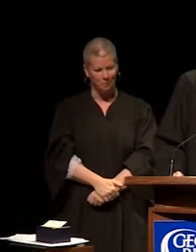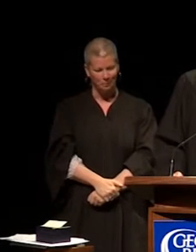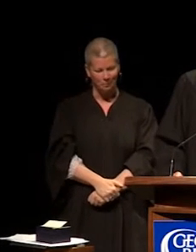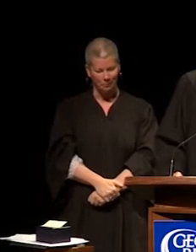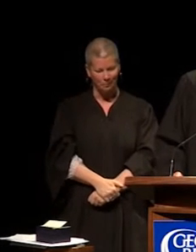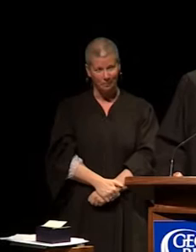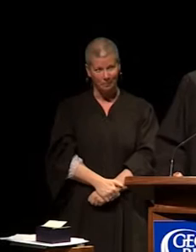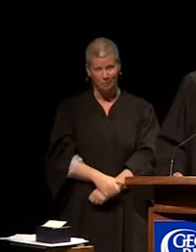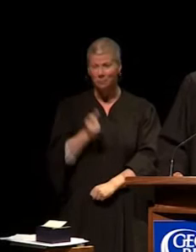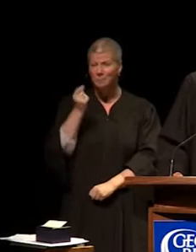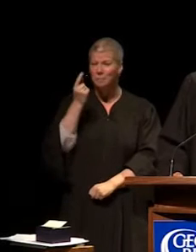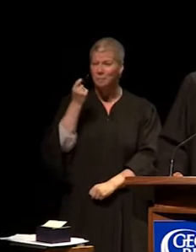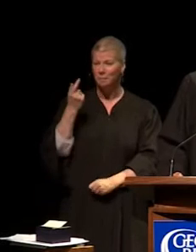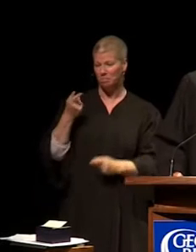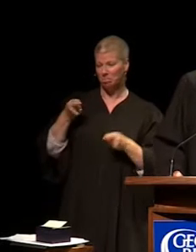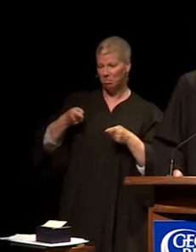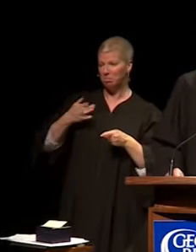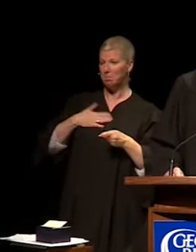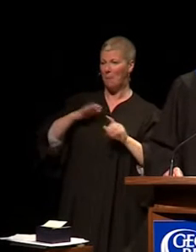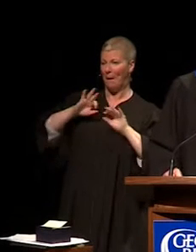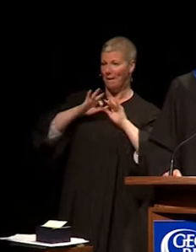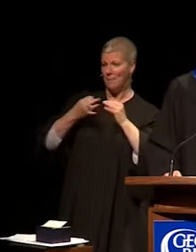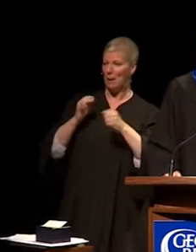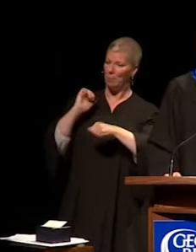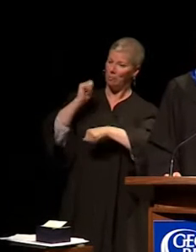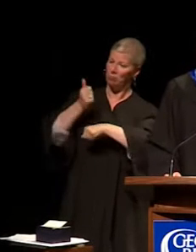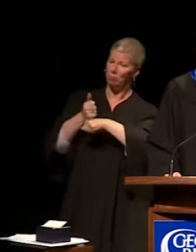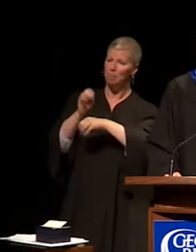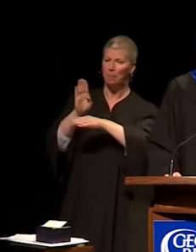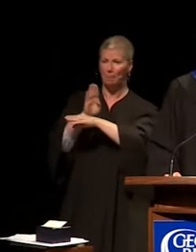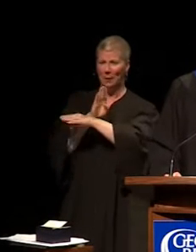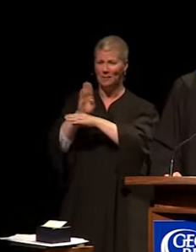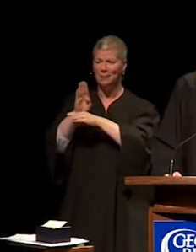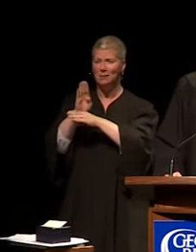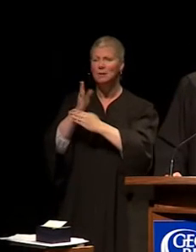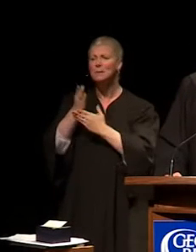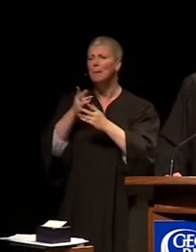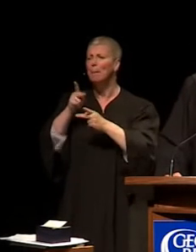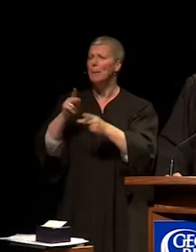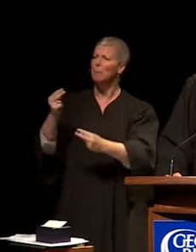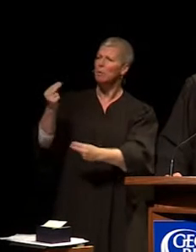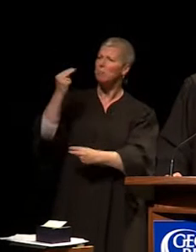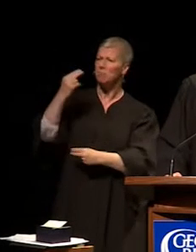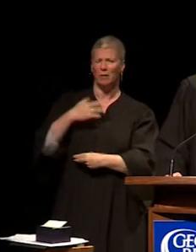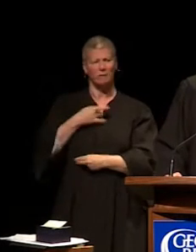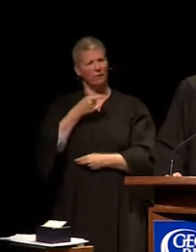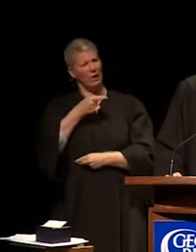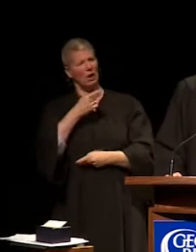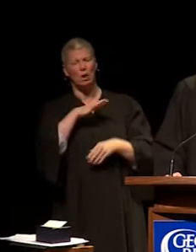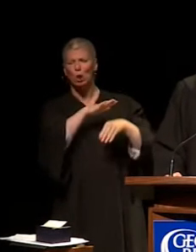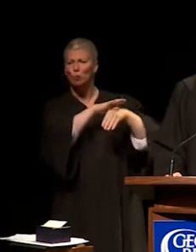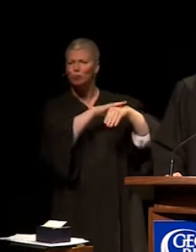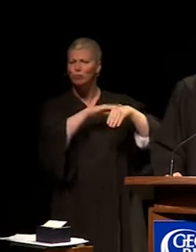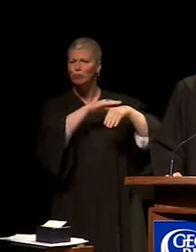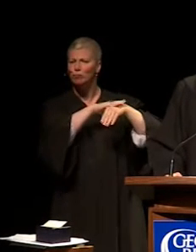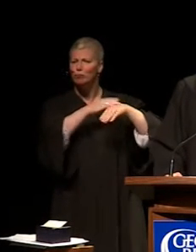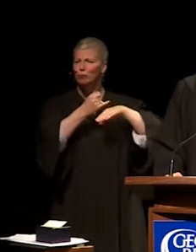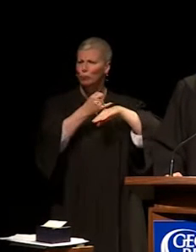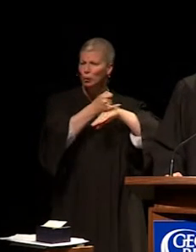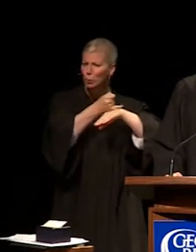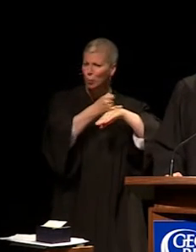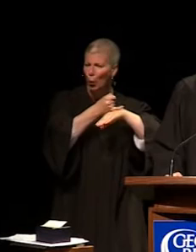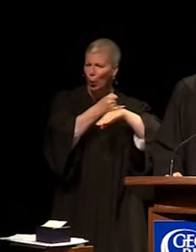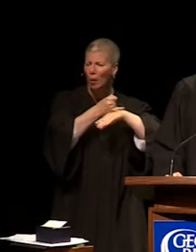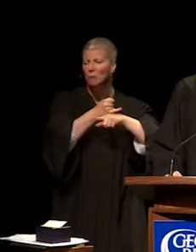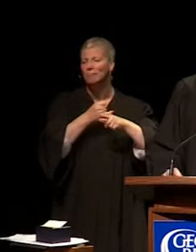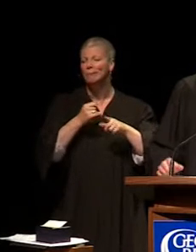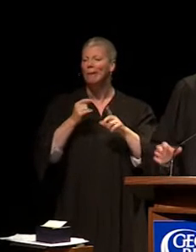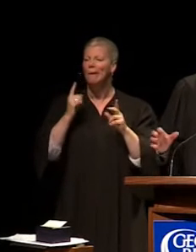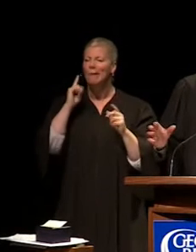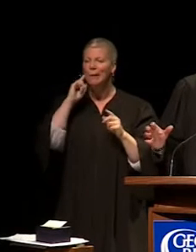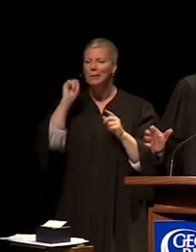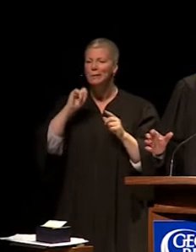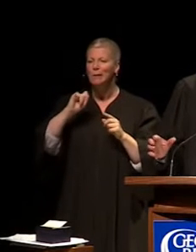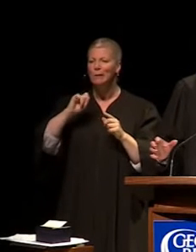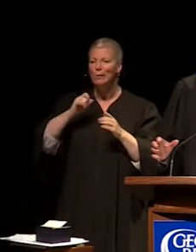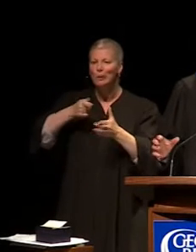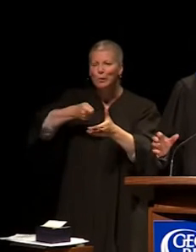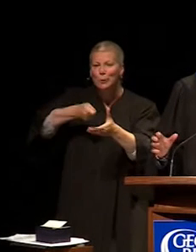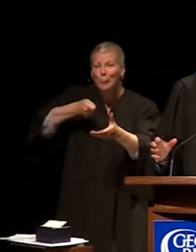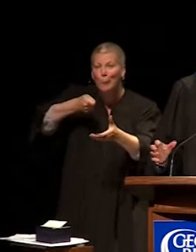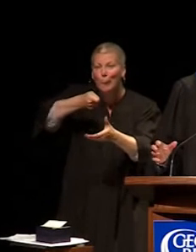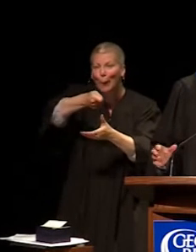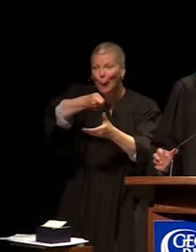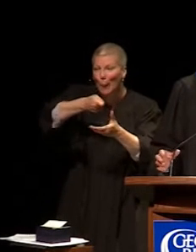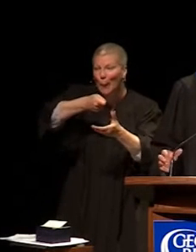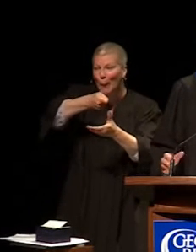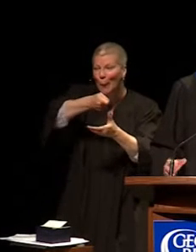Because of our family business, some would say I was given the silver spoon. And they are right. It was big. It